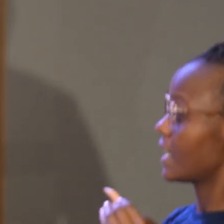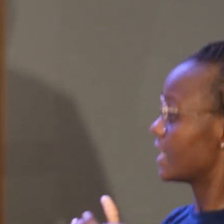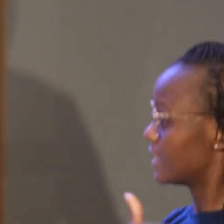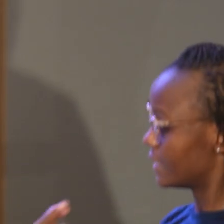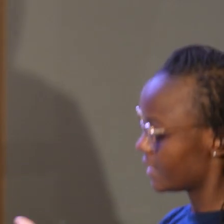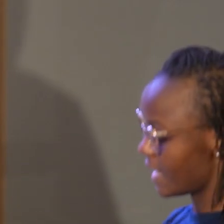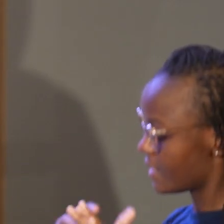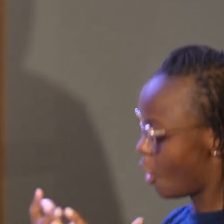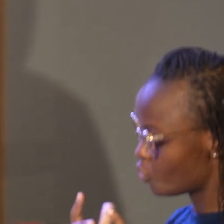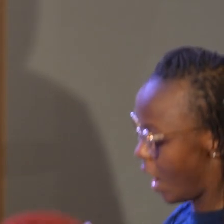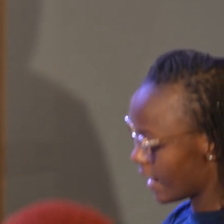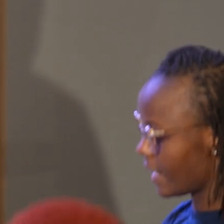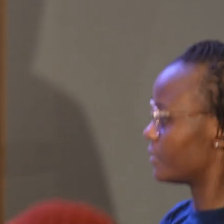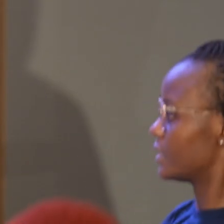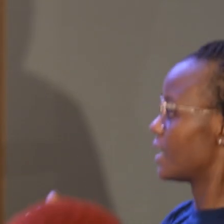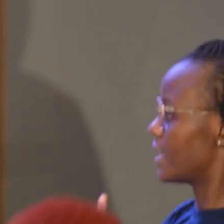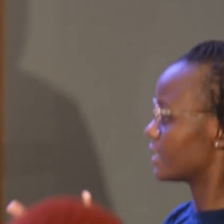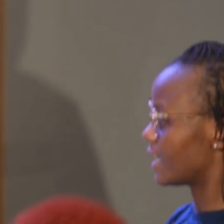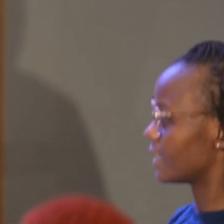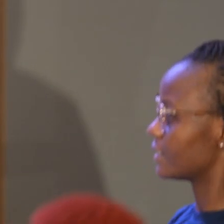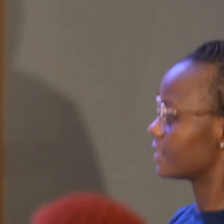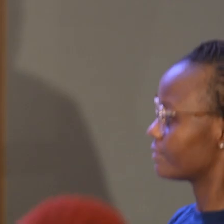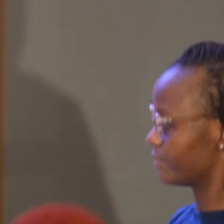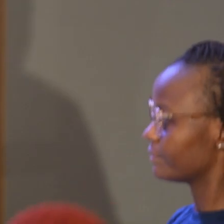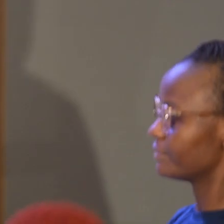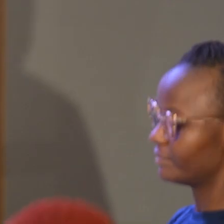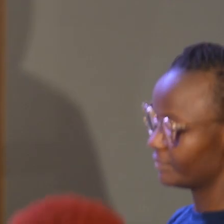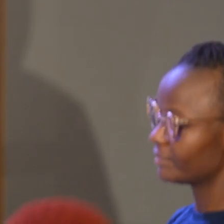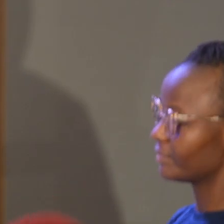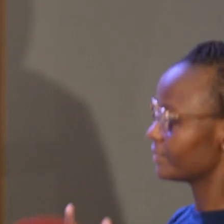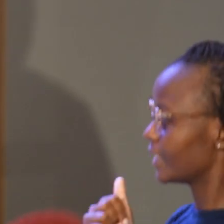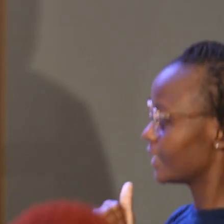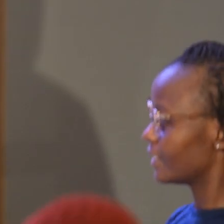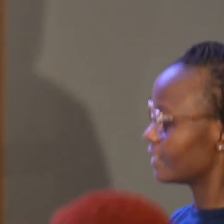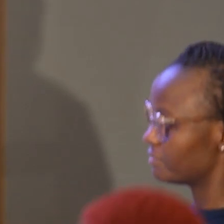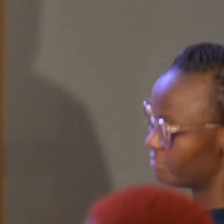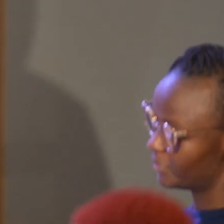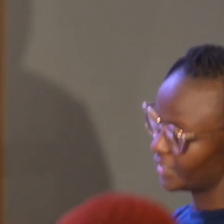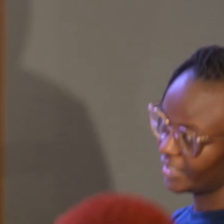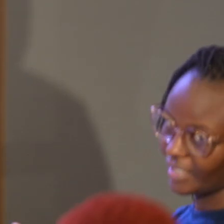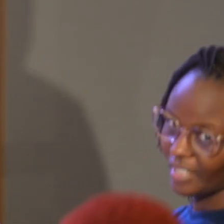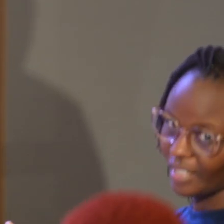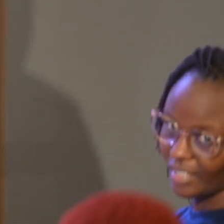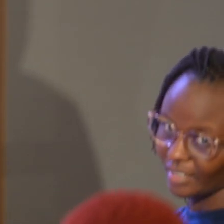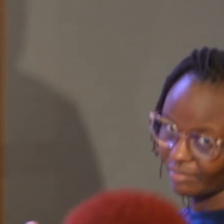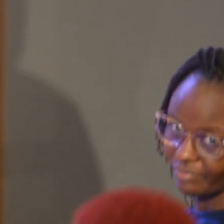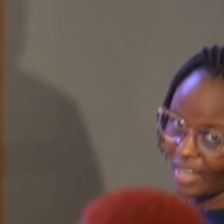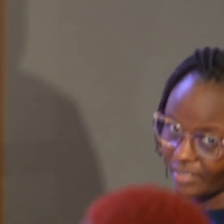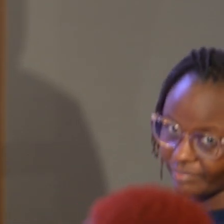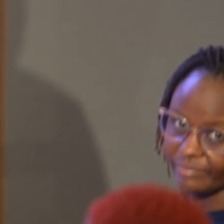adapting a standard, developing and adapting an African standard to